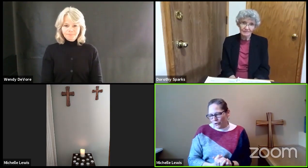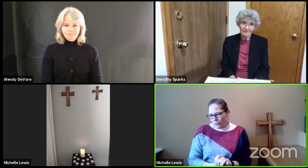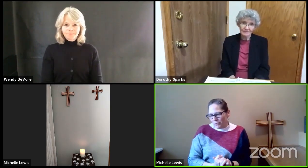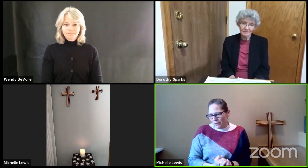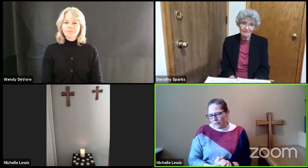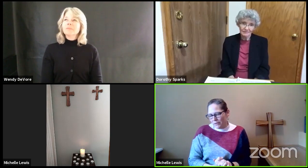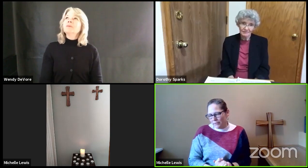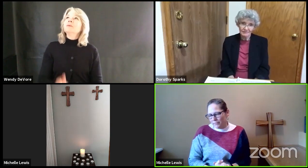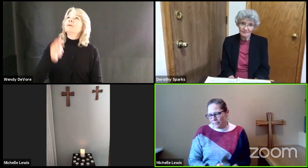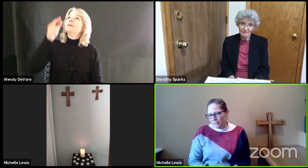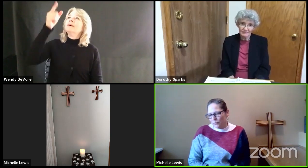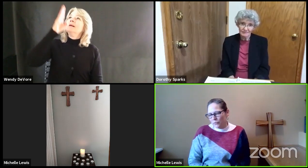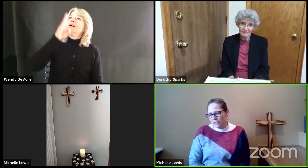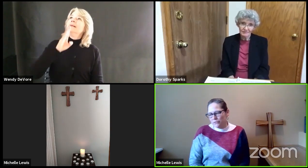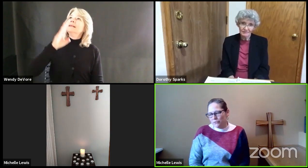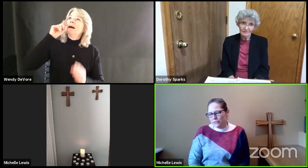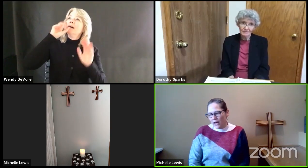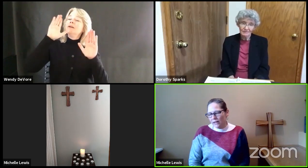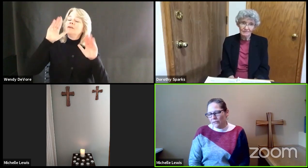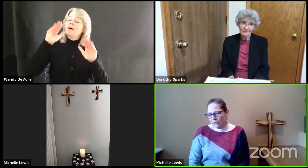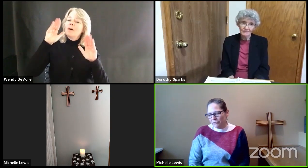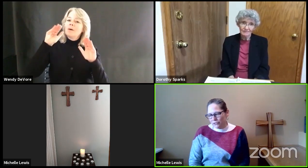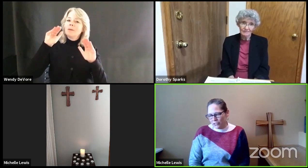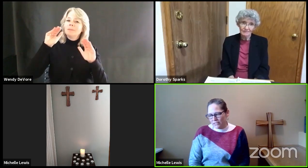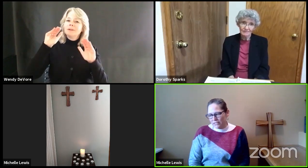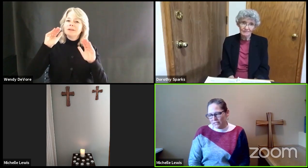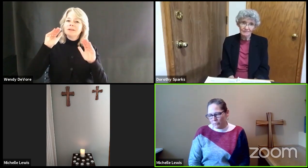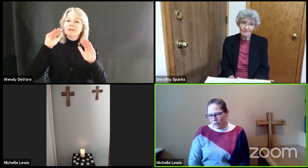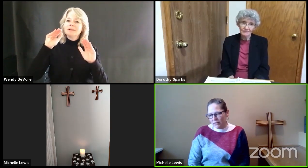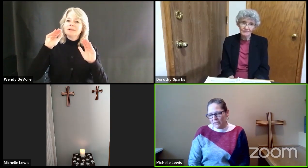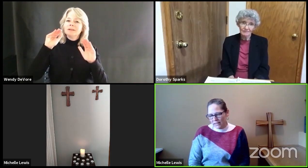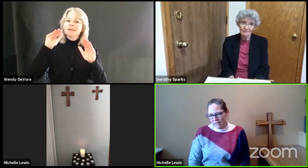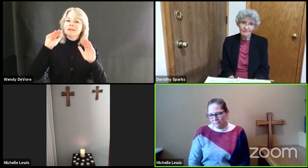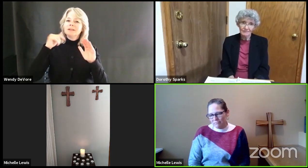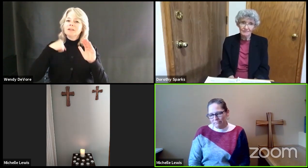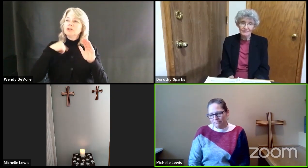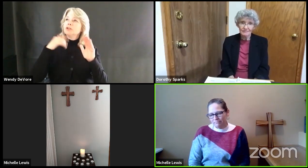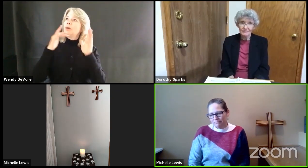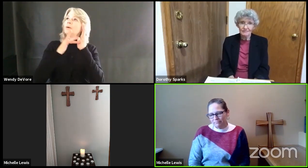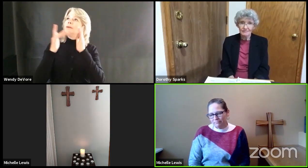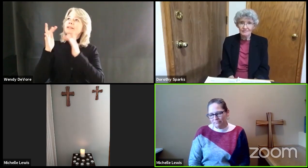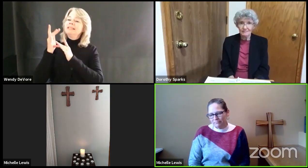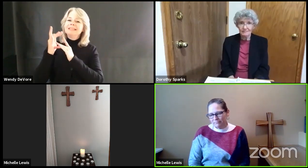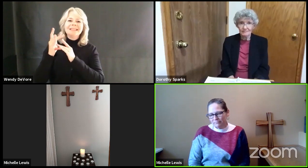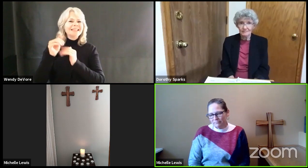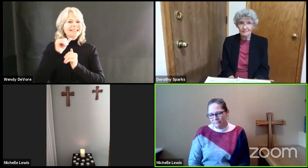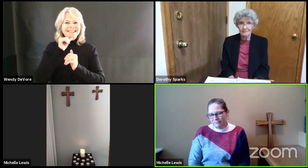God of hope, we do not look for Jesus among the dead,